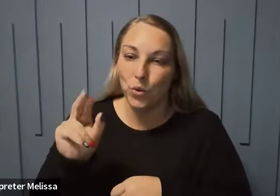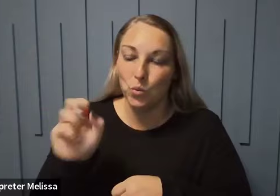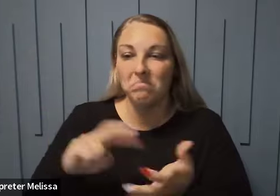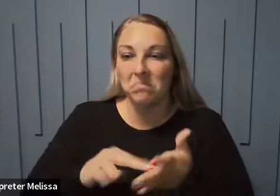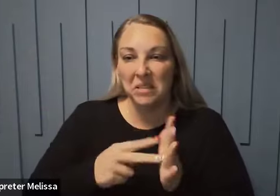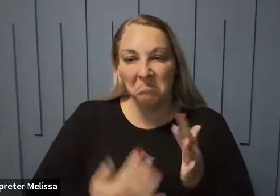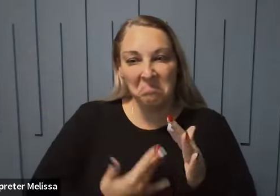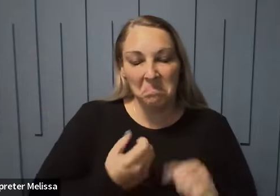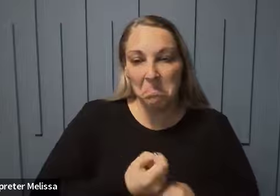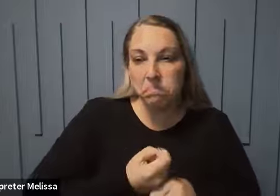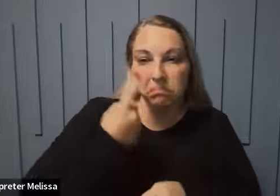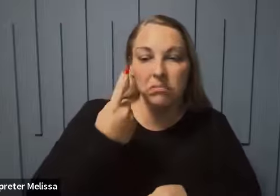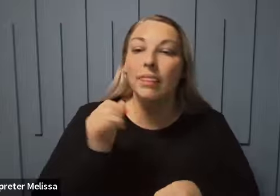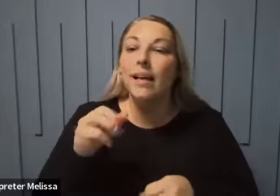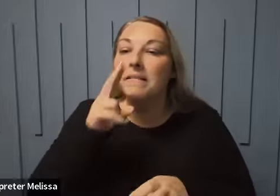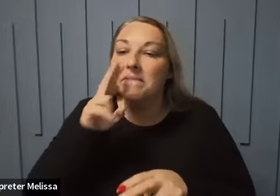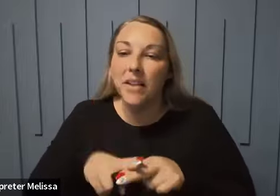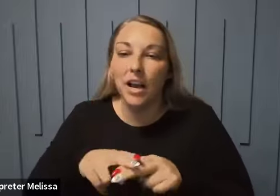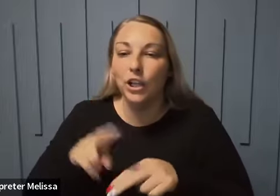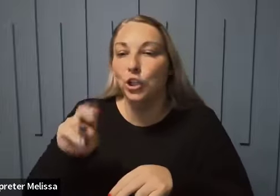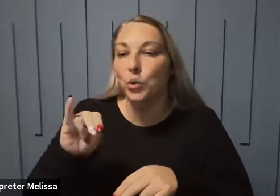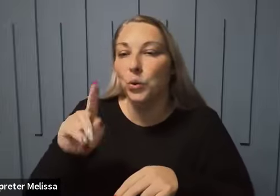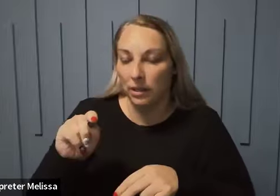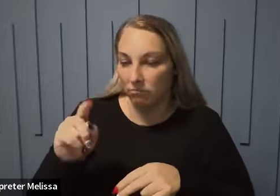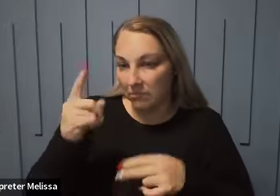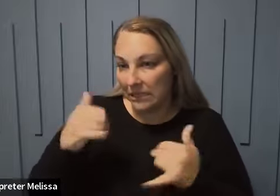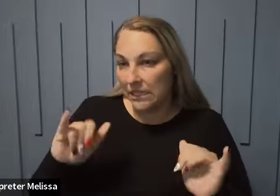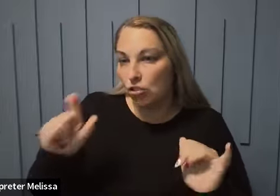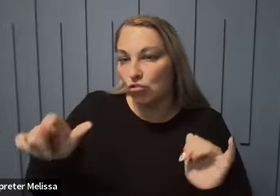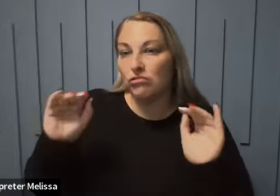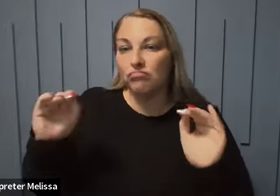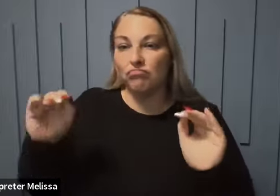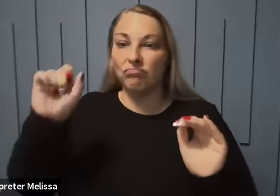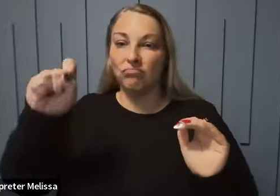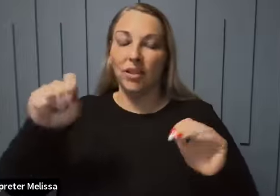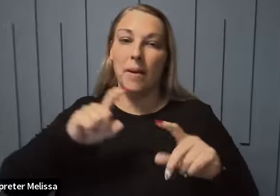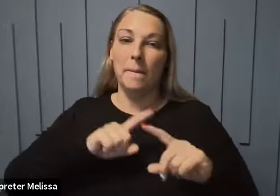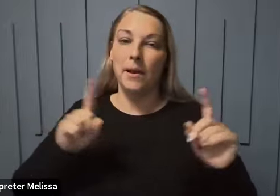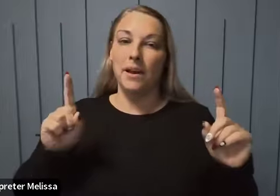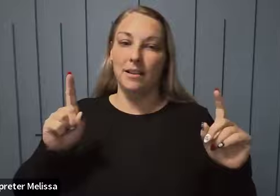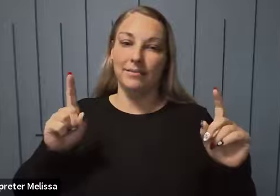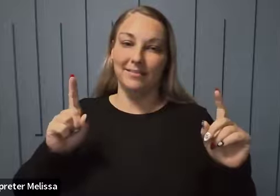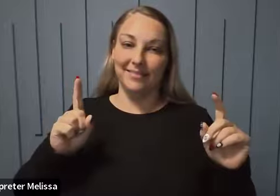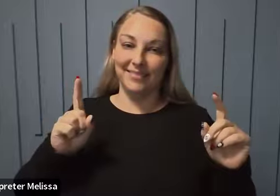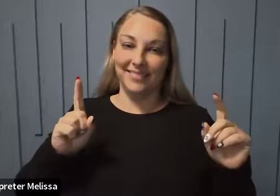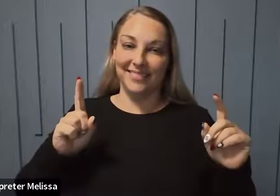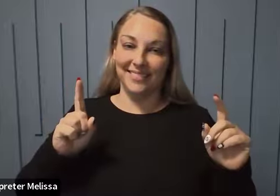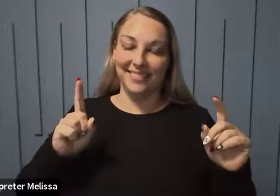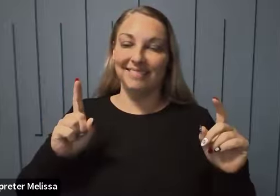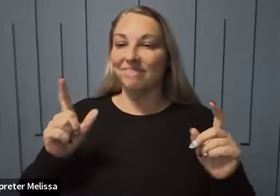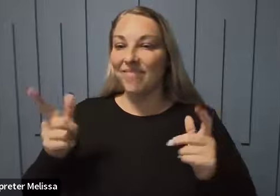blow up. That's a great fun unit to teach. We still should teach the unit, but also giving